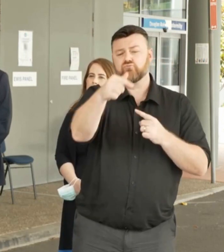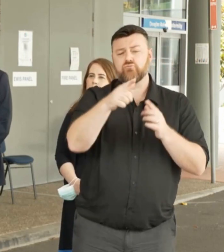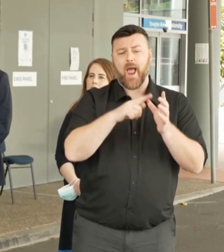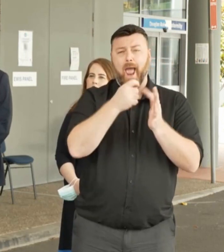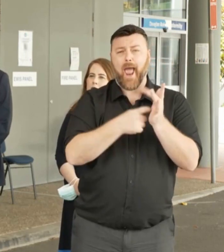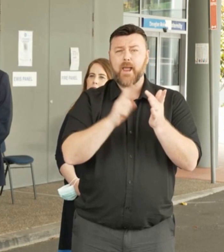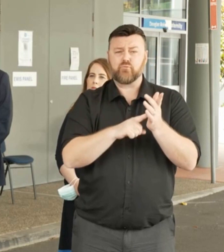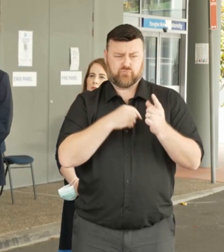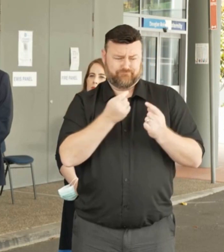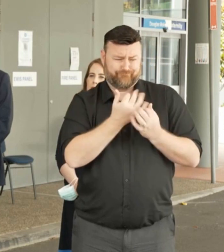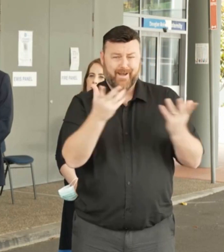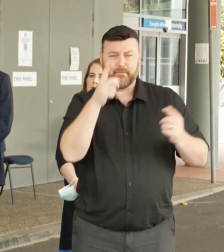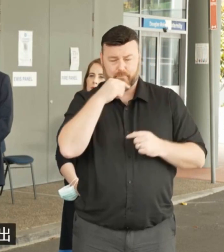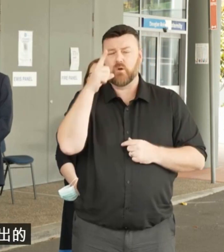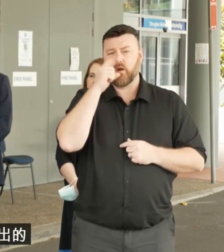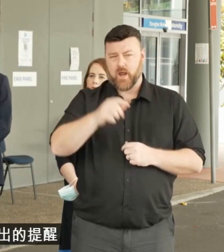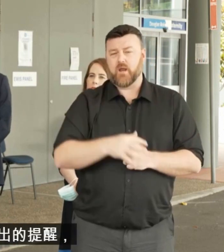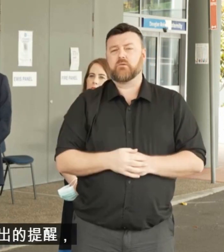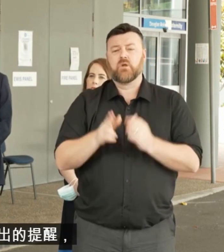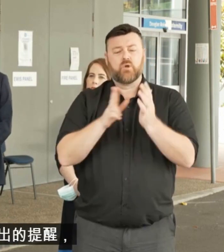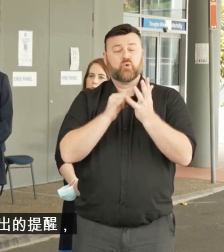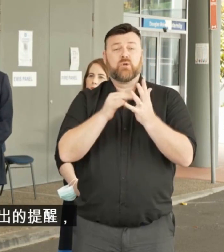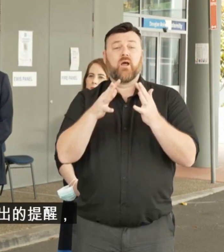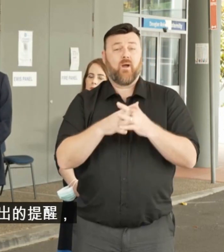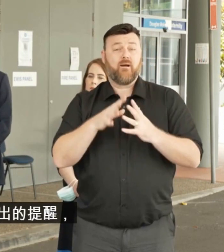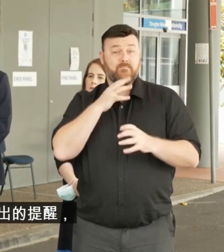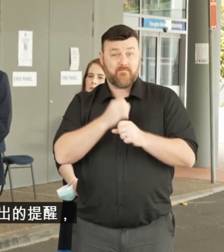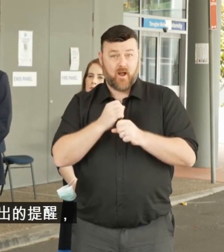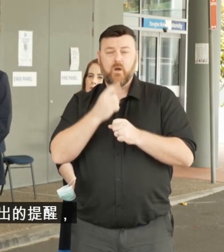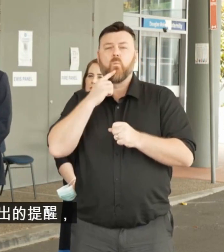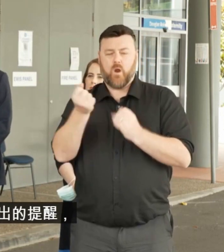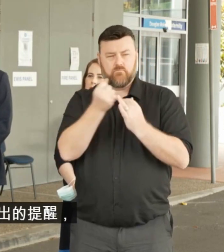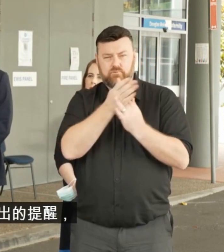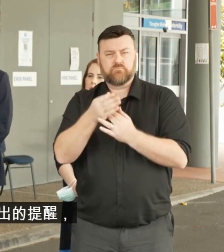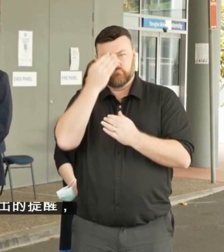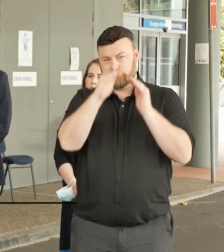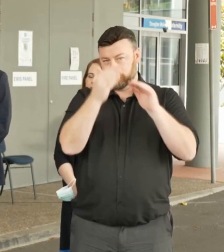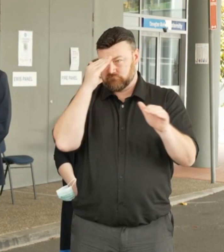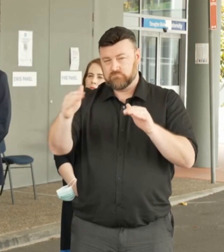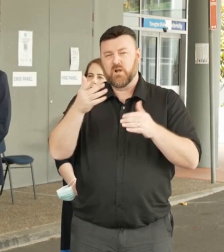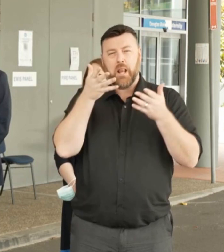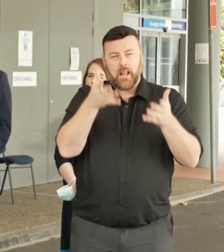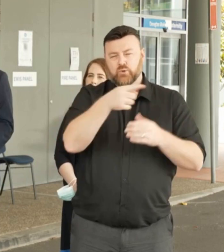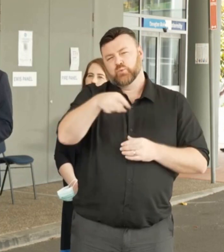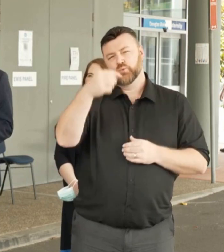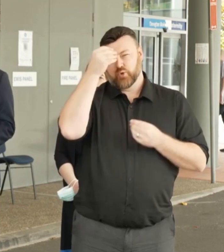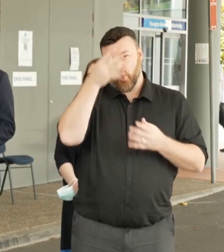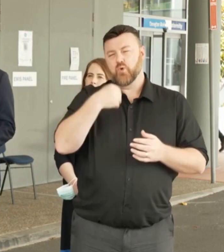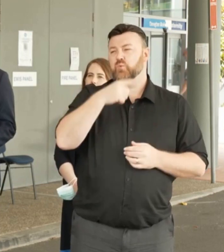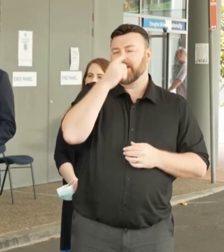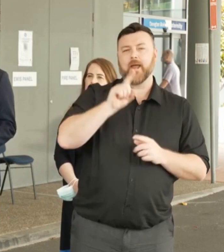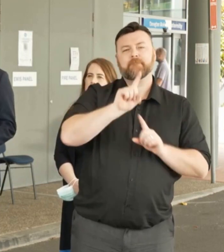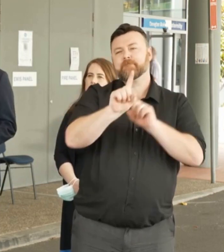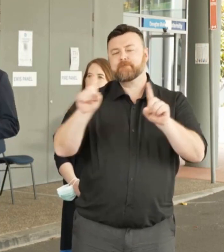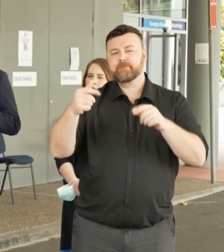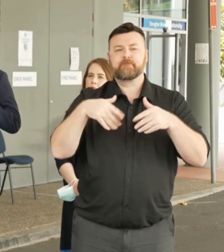There are reminders that are sent out from New South Wales Health. We're trying to make it as easy as possible to enable people to make those